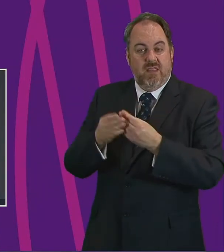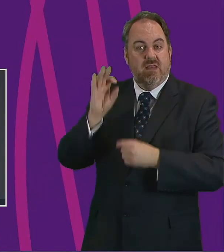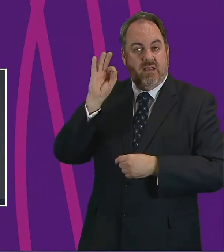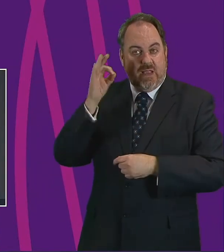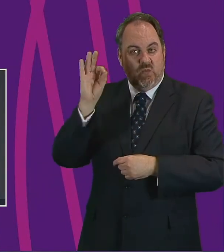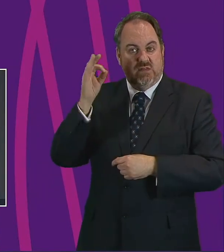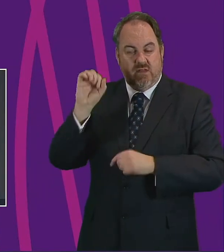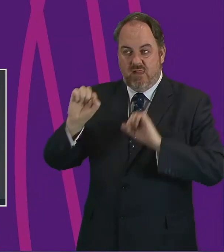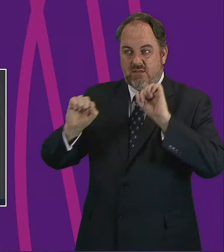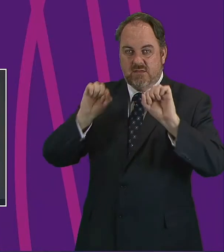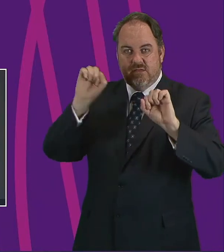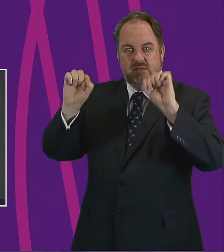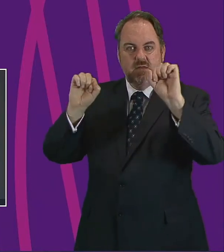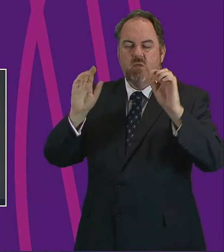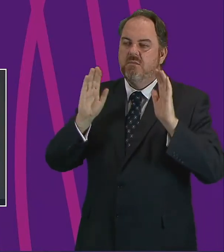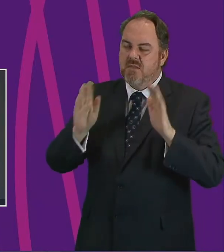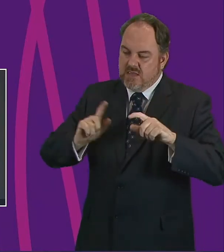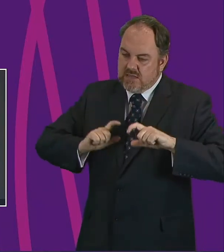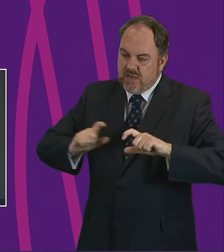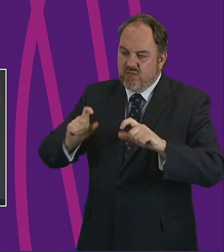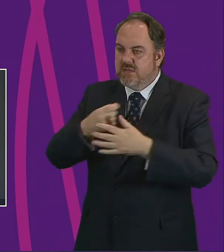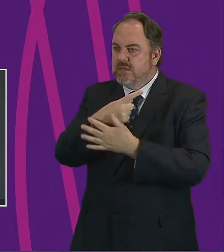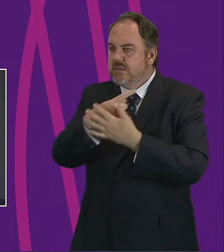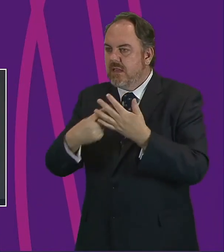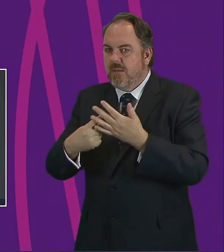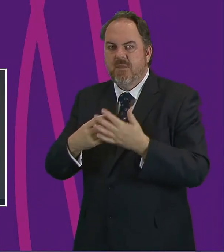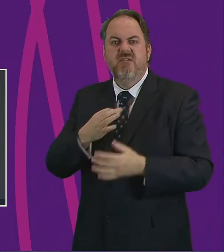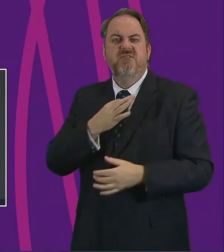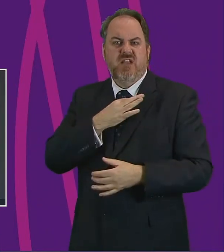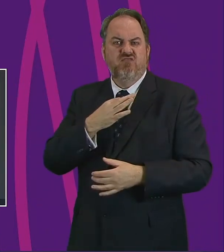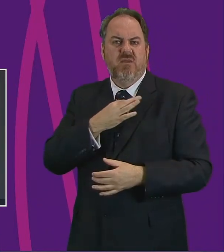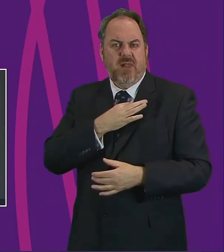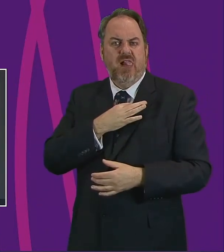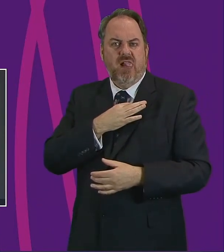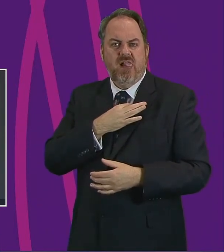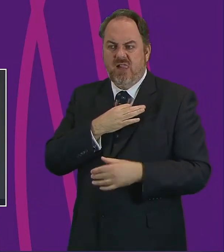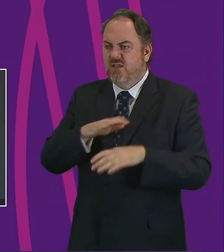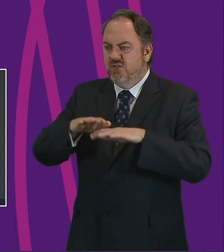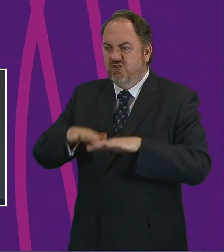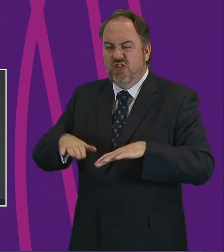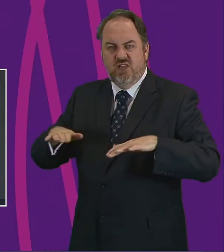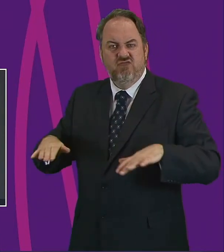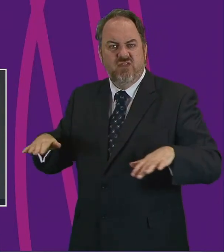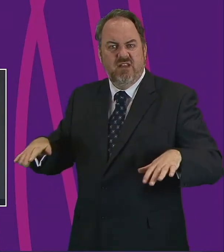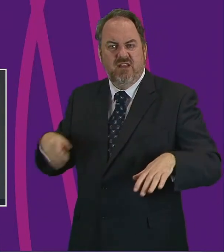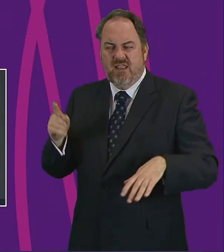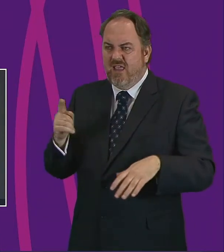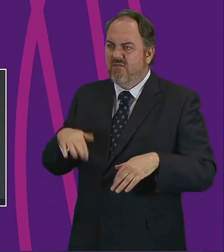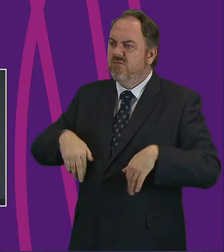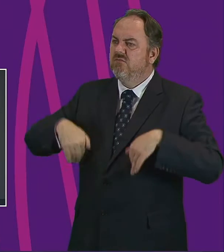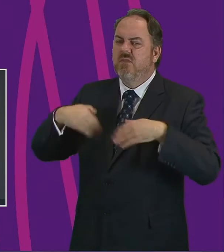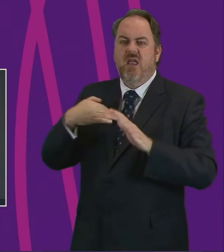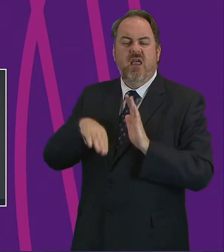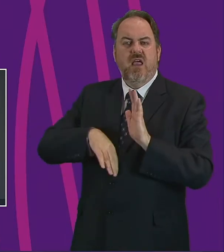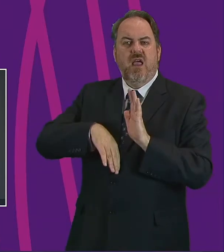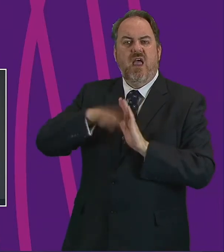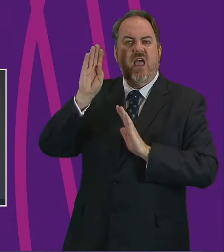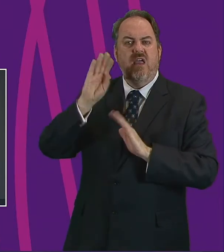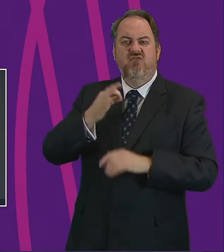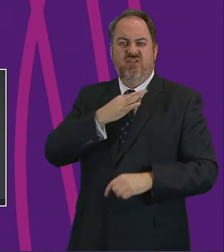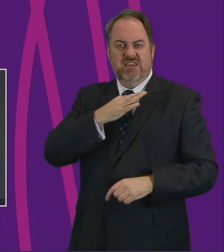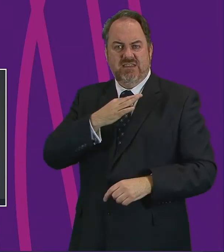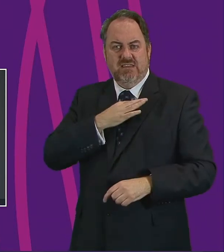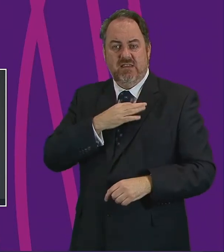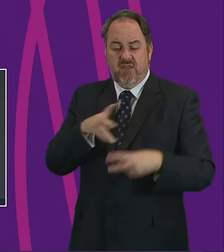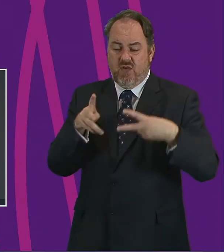maintain contact with some of the most vulnerable young people within our society. And that essentially takes two